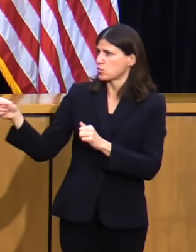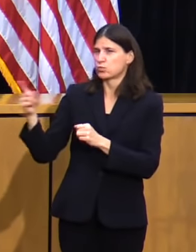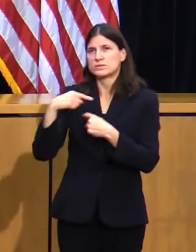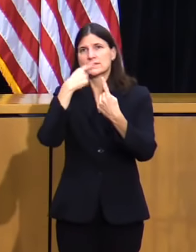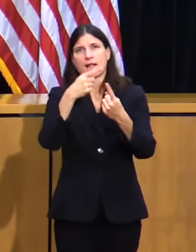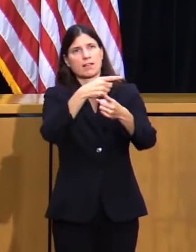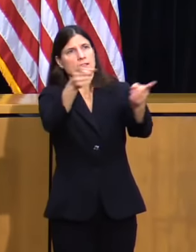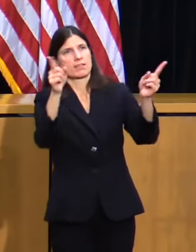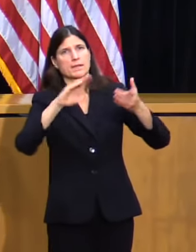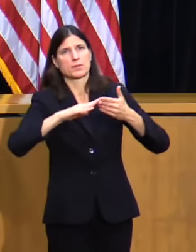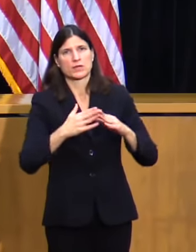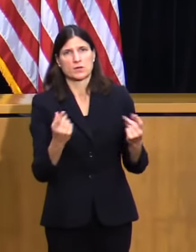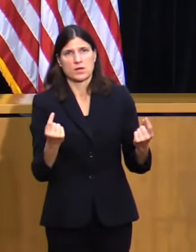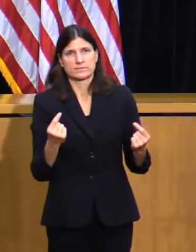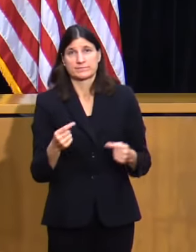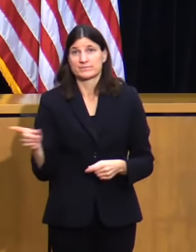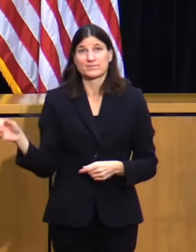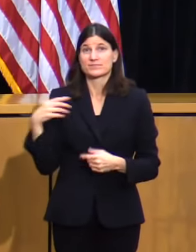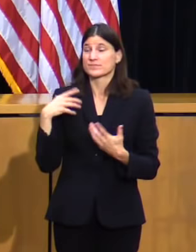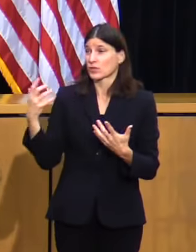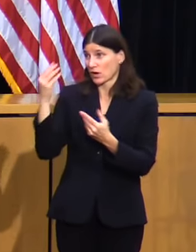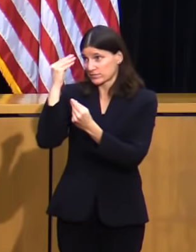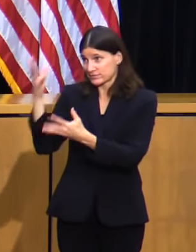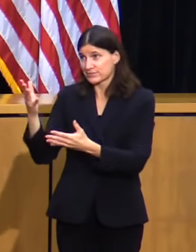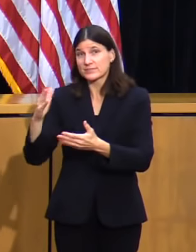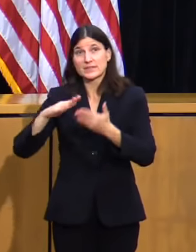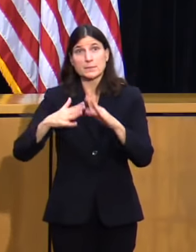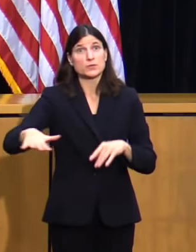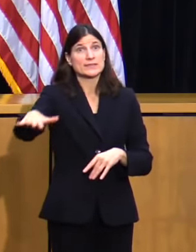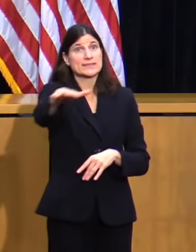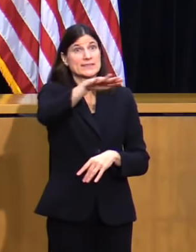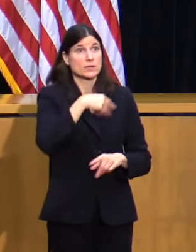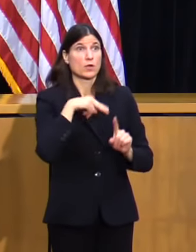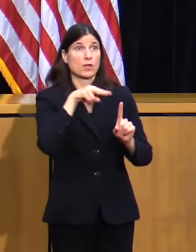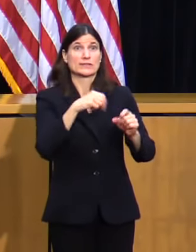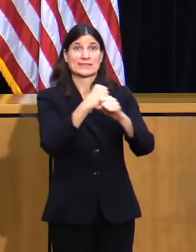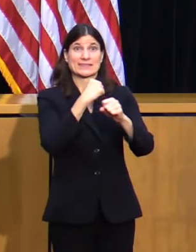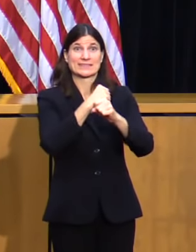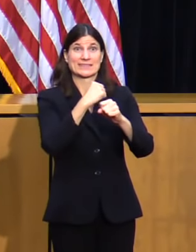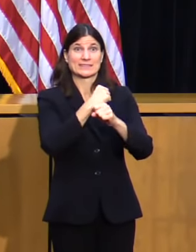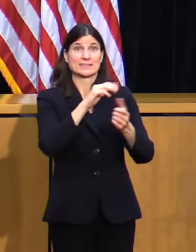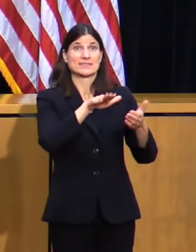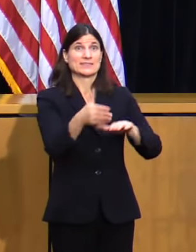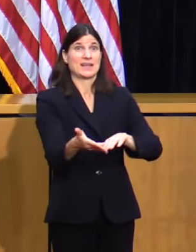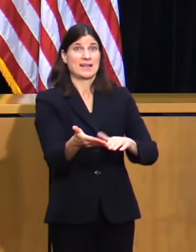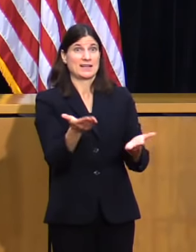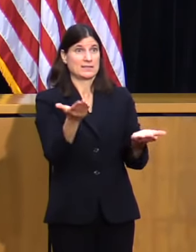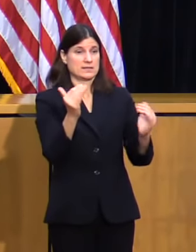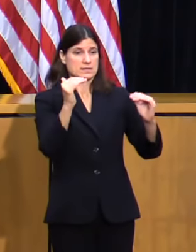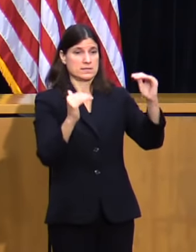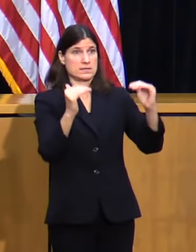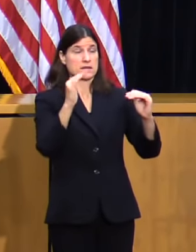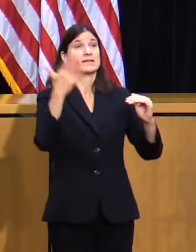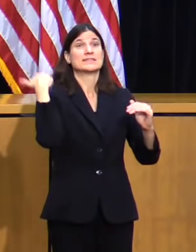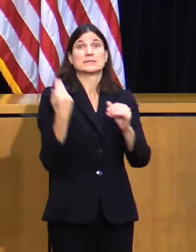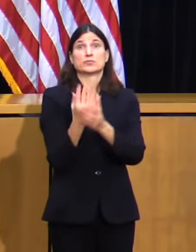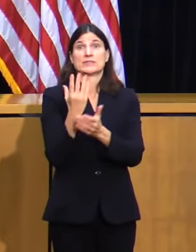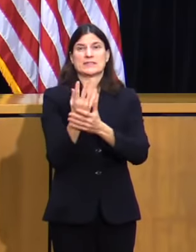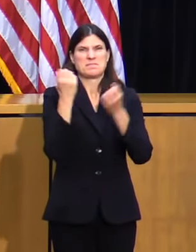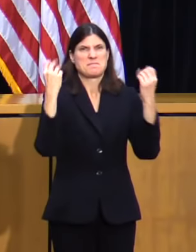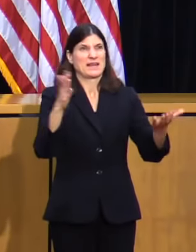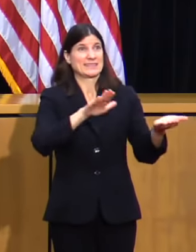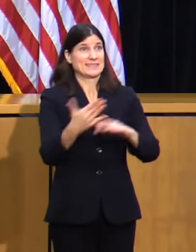cases today could actually, people who are testing positive today, the effect that they would have on someone older, we